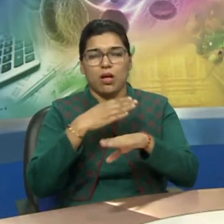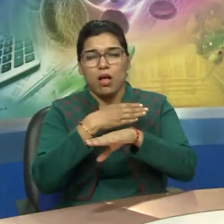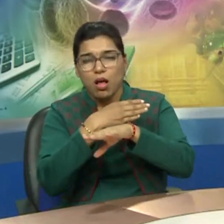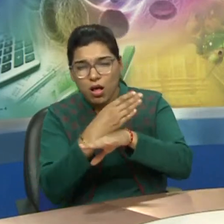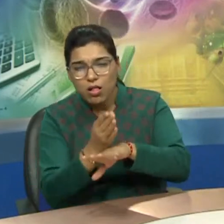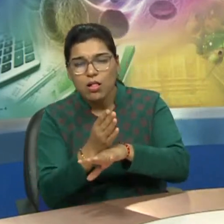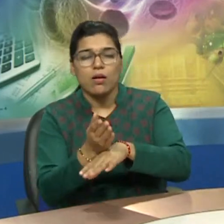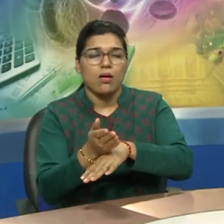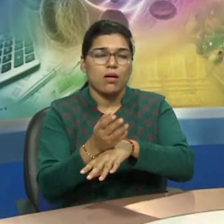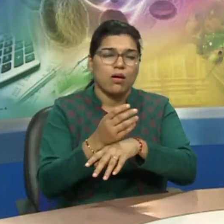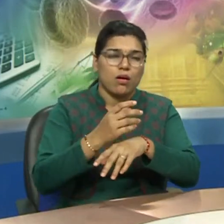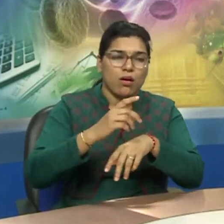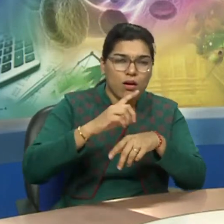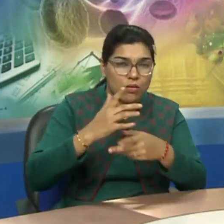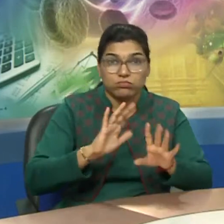This word is punctuality.